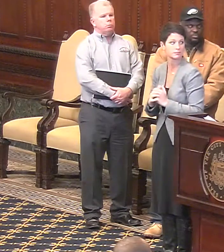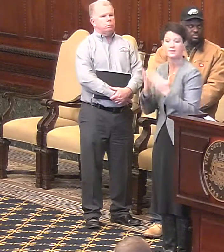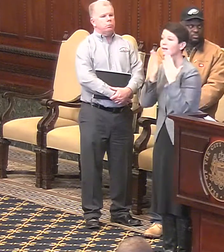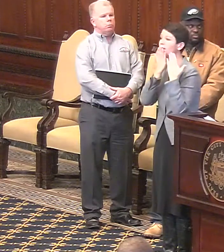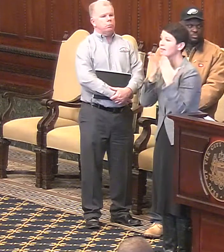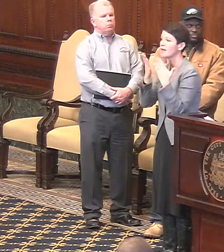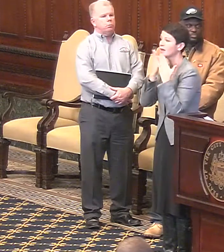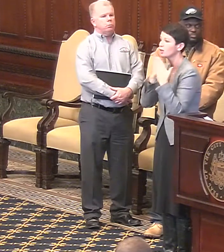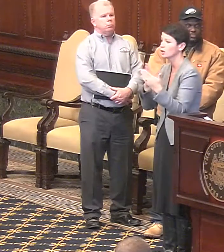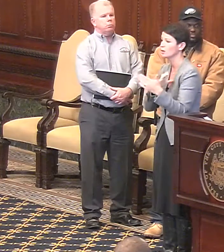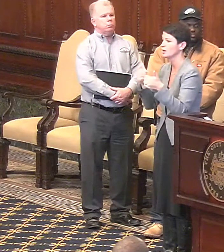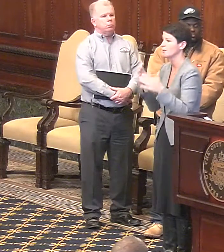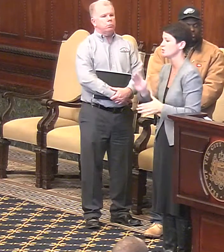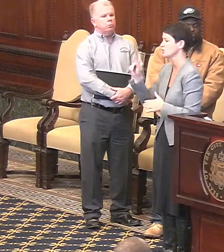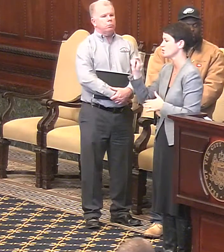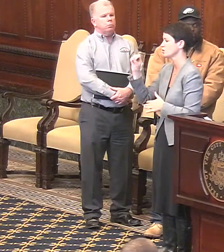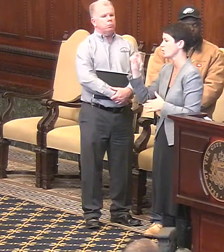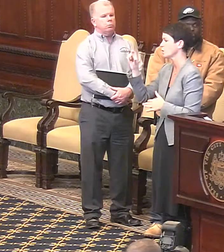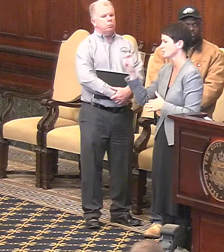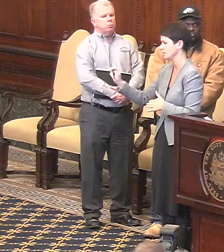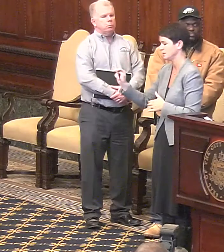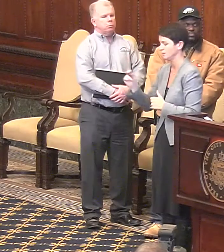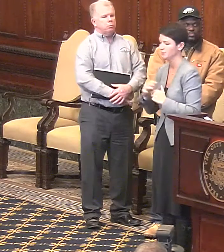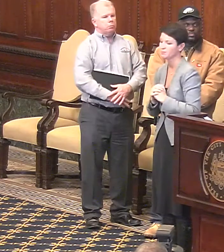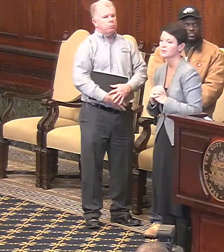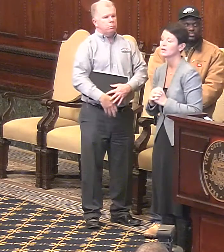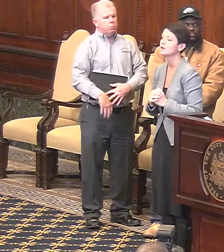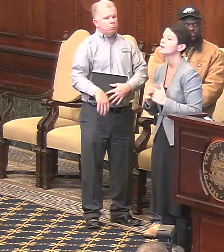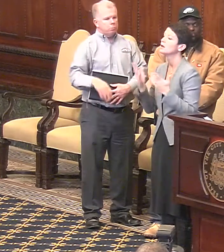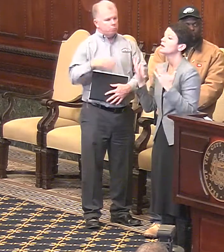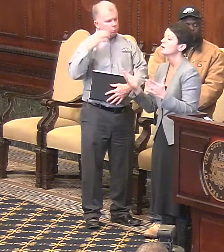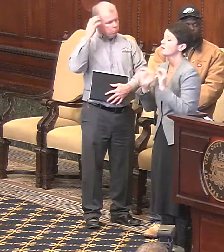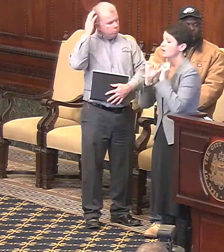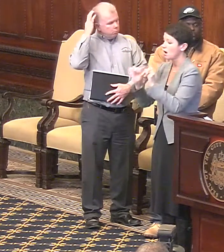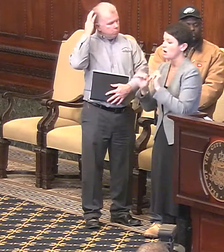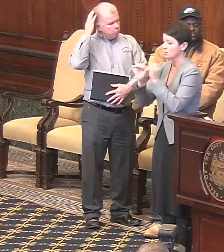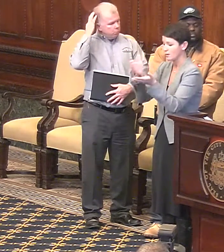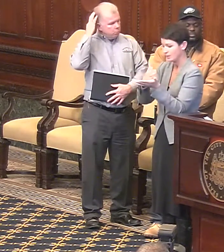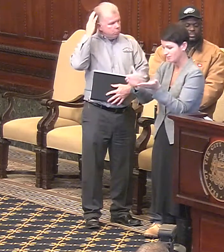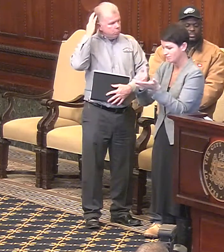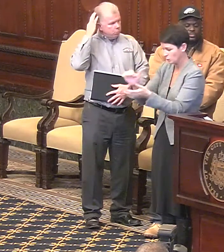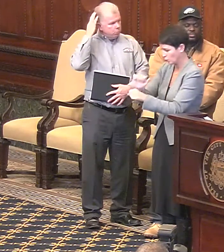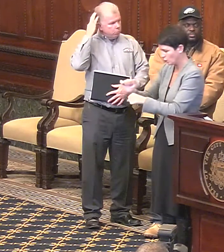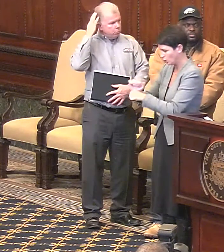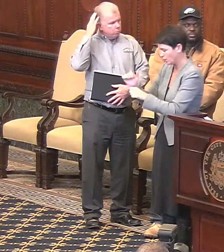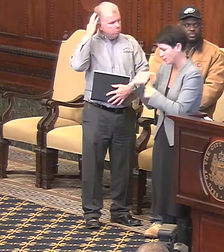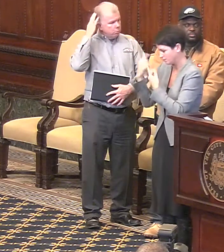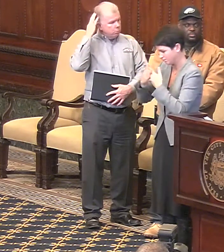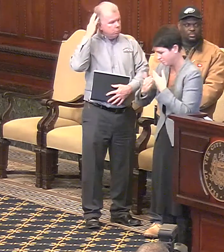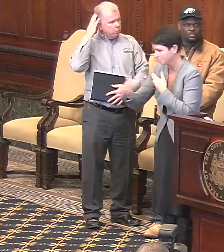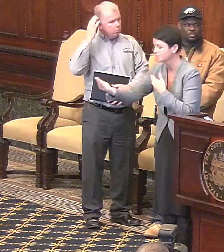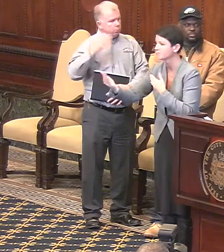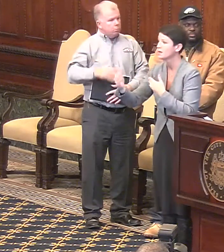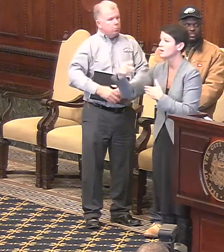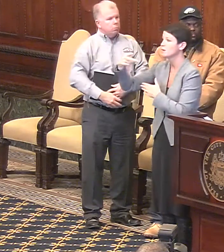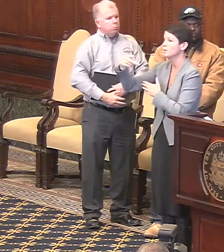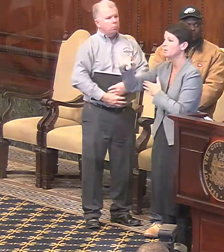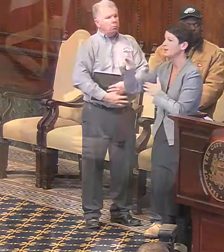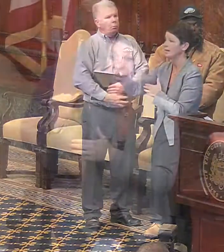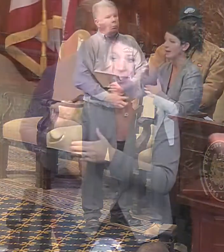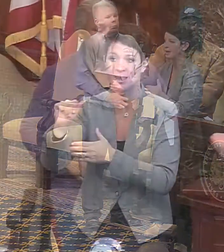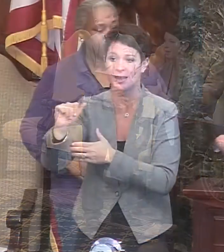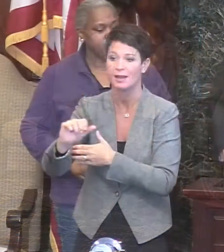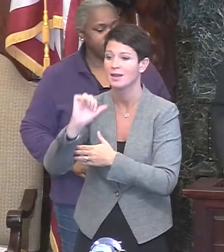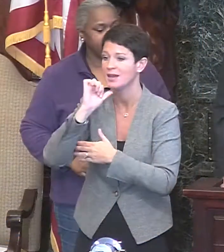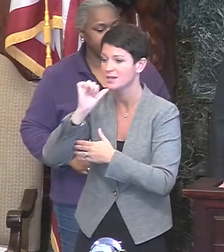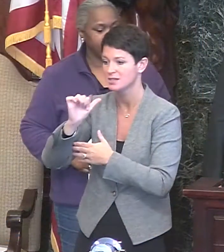Thank you, Commissioner Tolson. In response to the ongoing cleanup, the Philadelphia Parking Authority is not enforcing